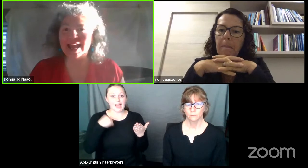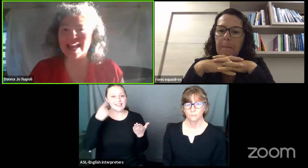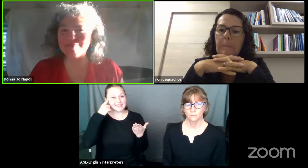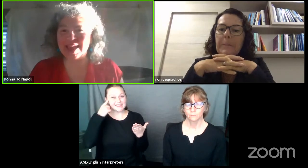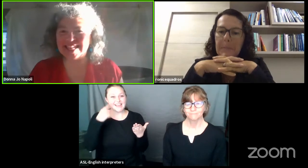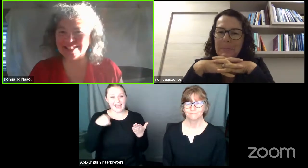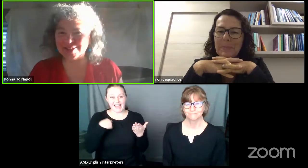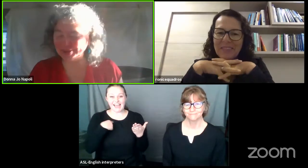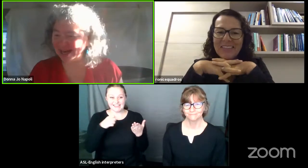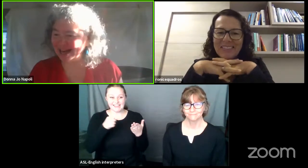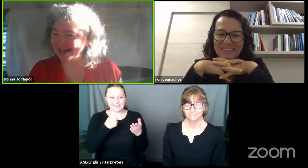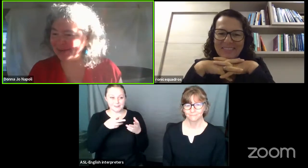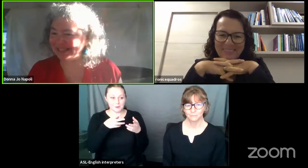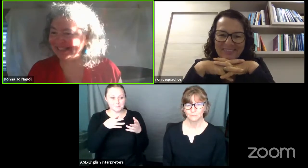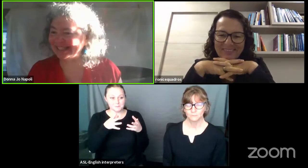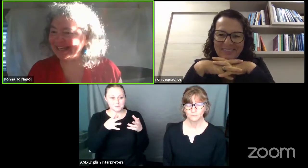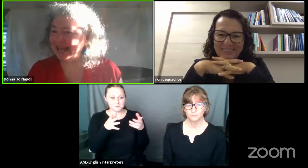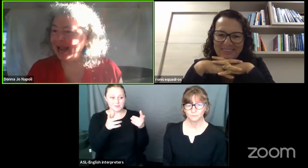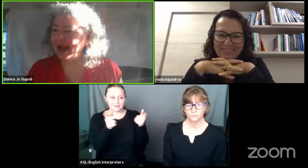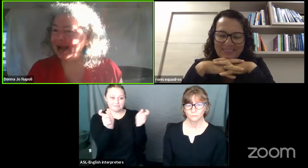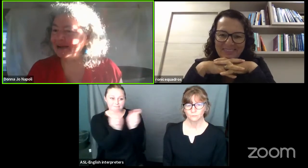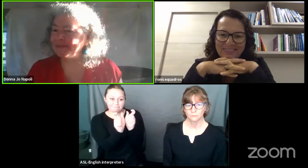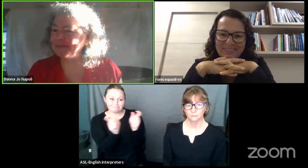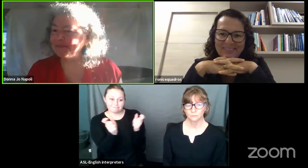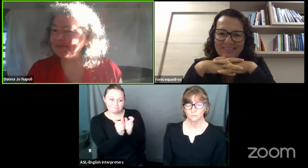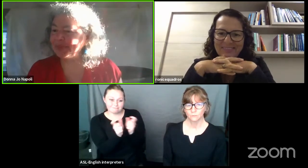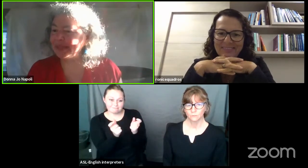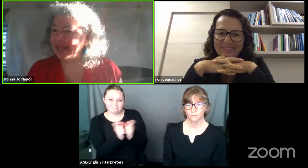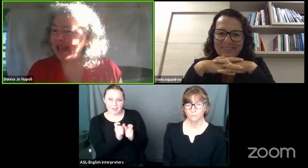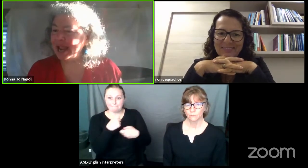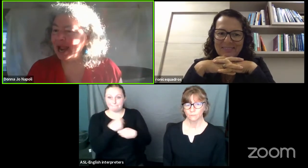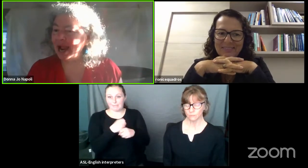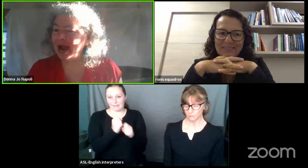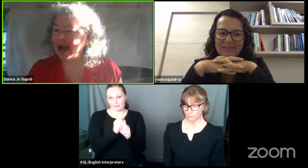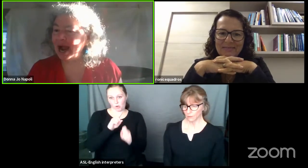pull and make into a question.